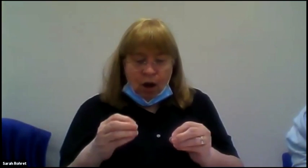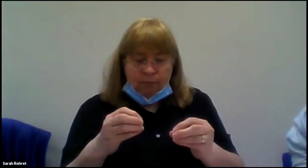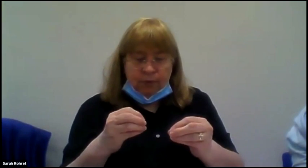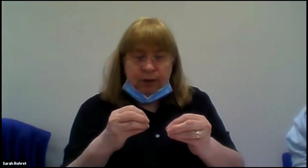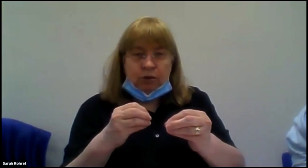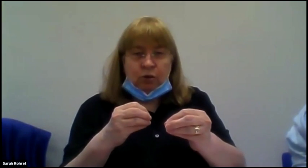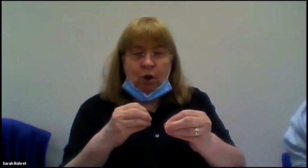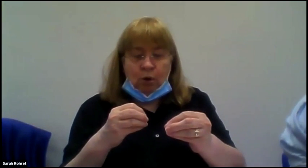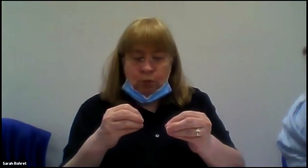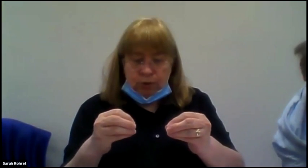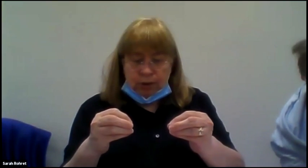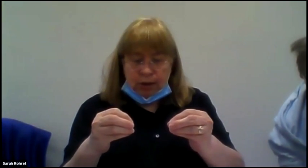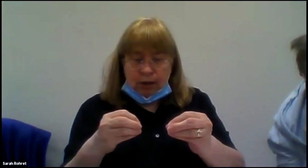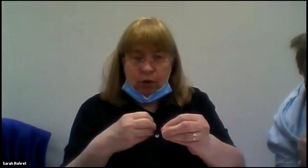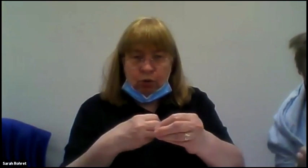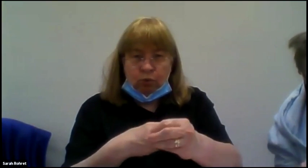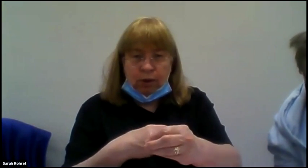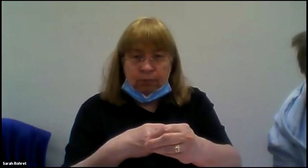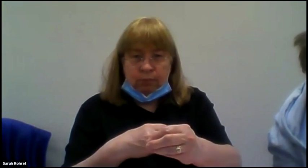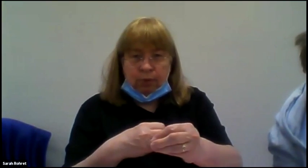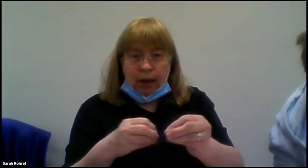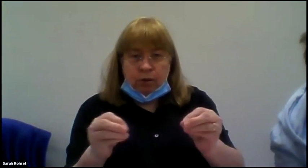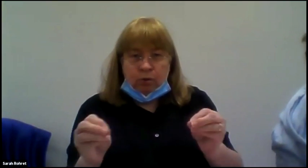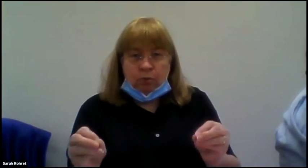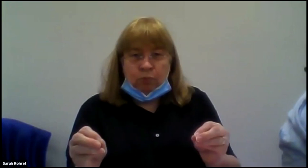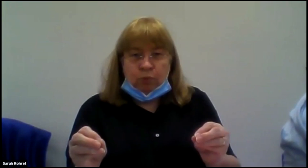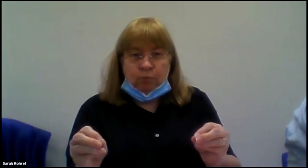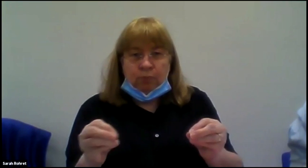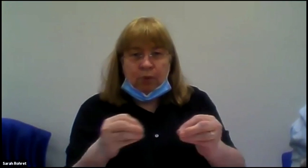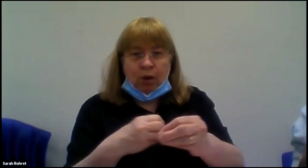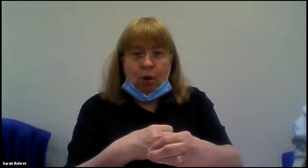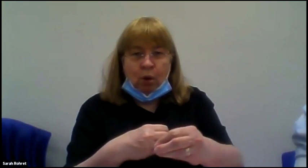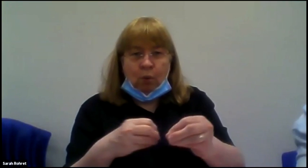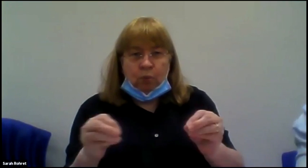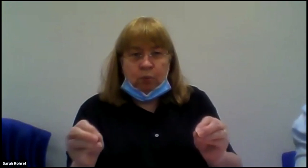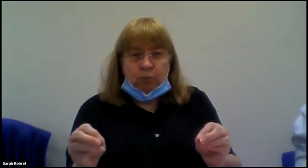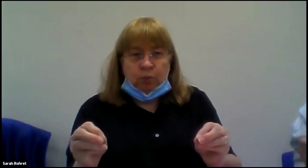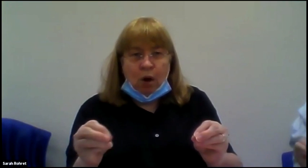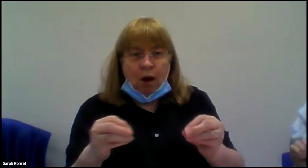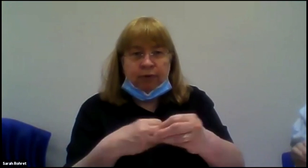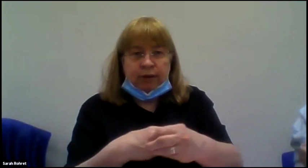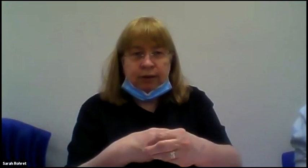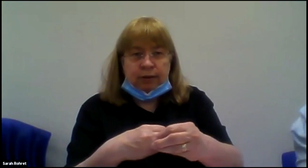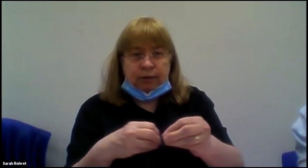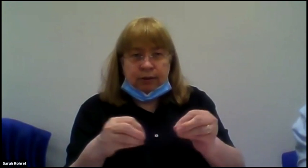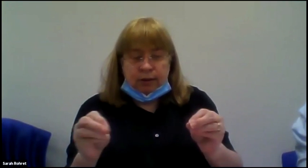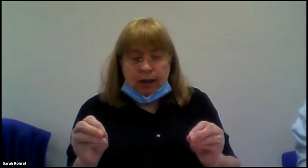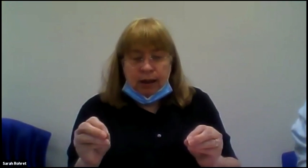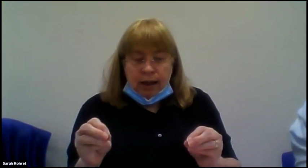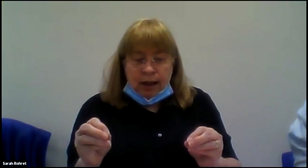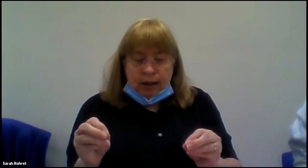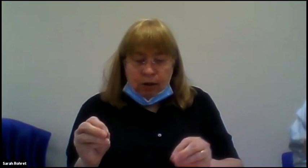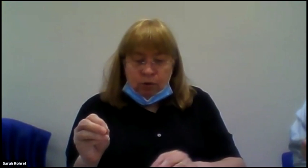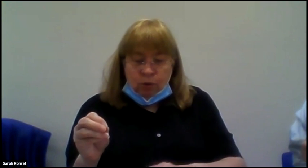Office is your O's, and then you like to do the wing. O. Office. Now you